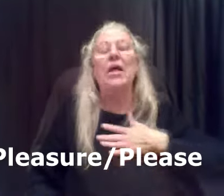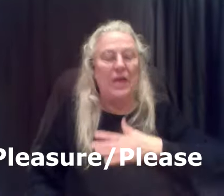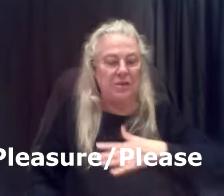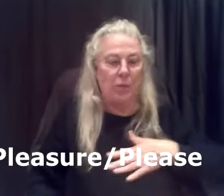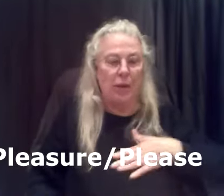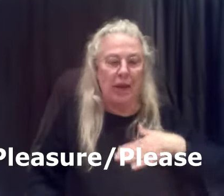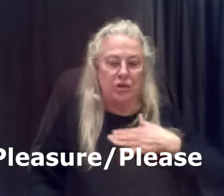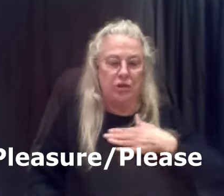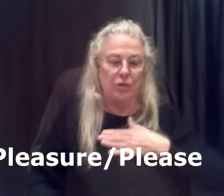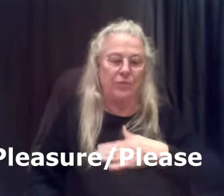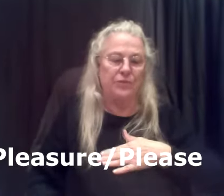That's pleasure.